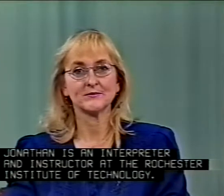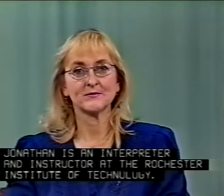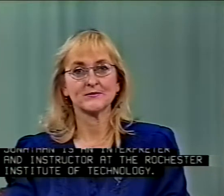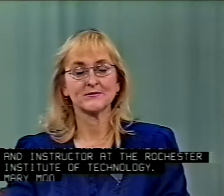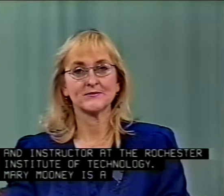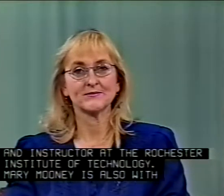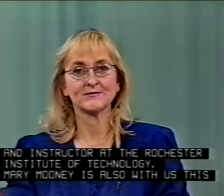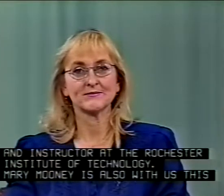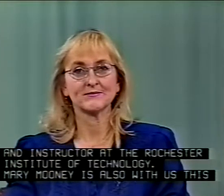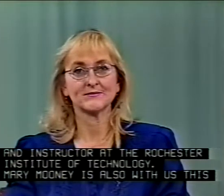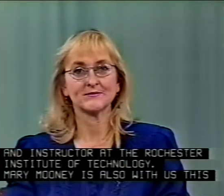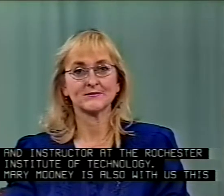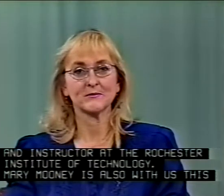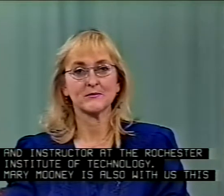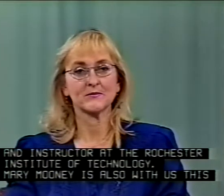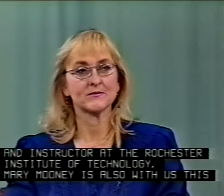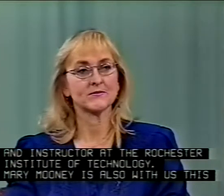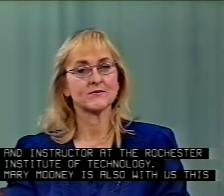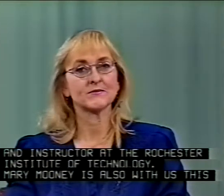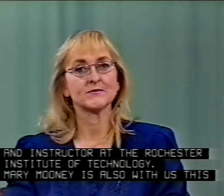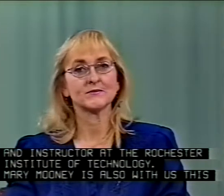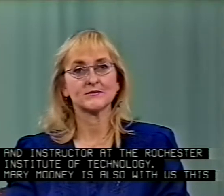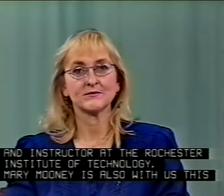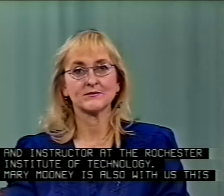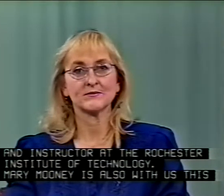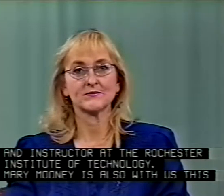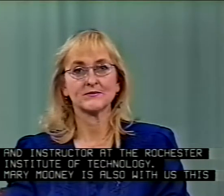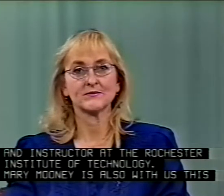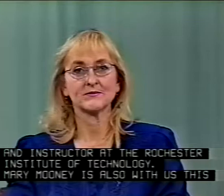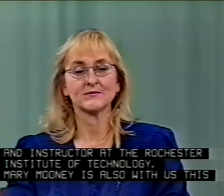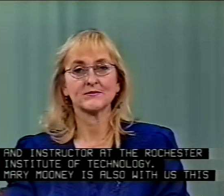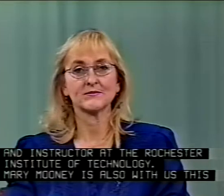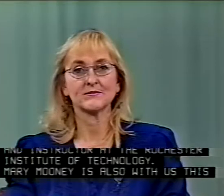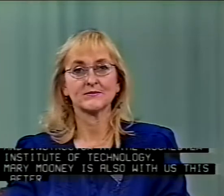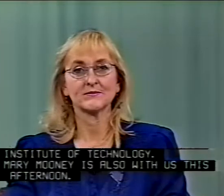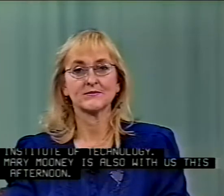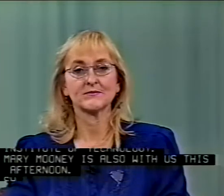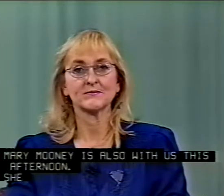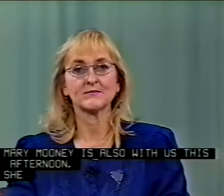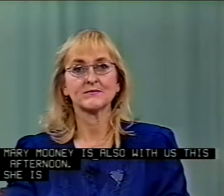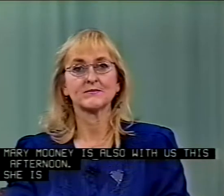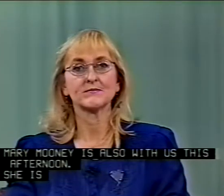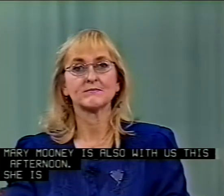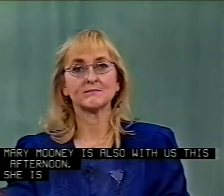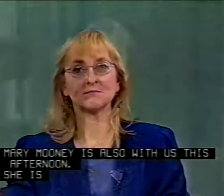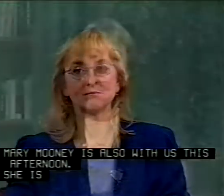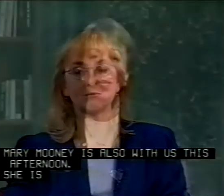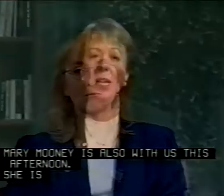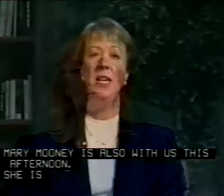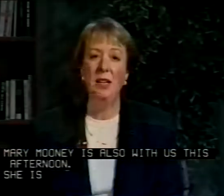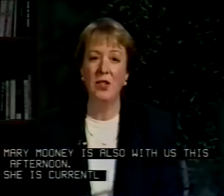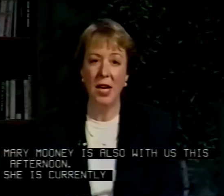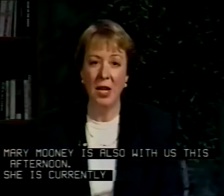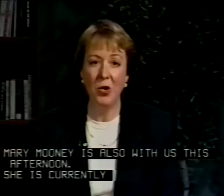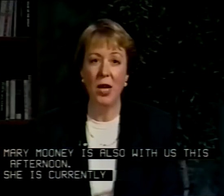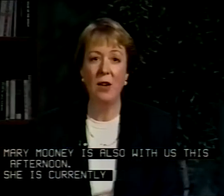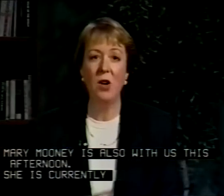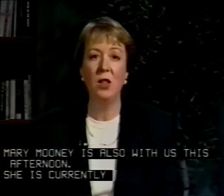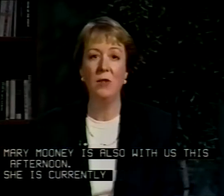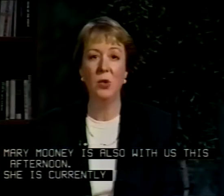the director of the National Multicultural Interpreter Project at El Paso Community College. It is an honor to have all of you as